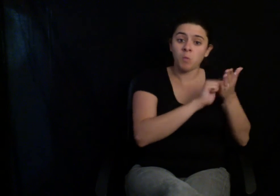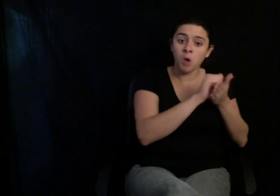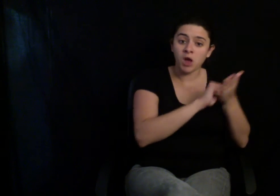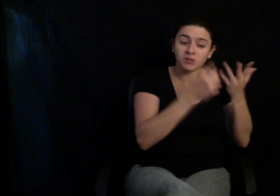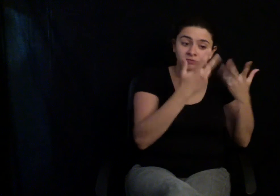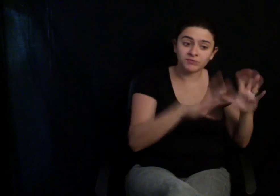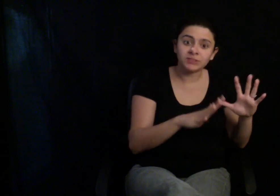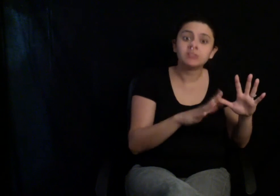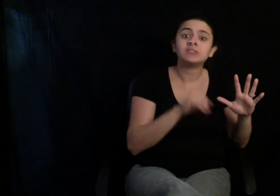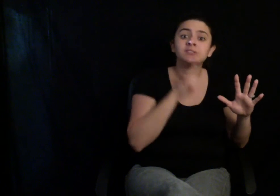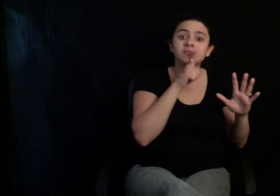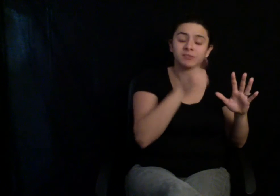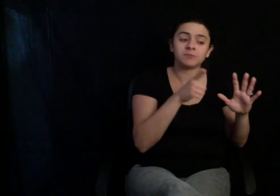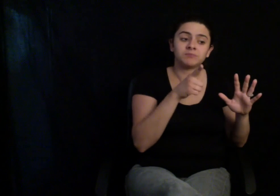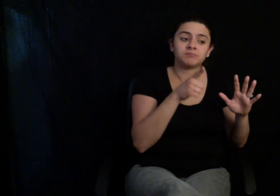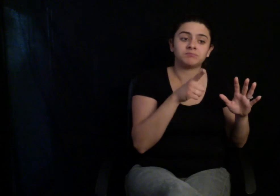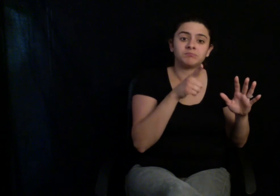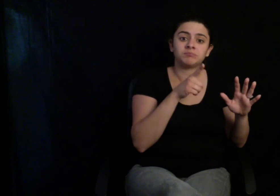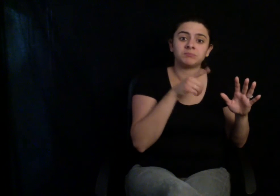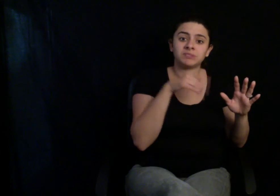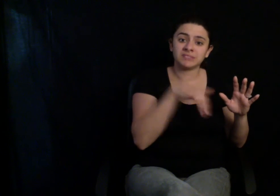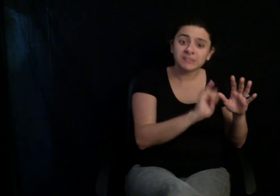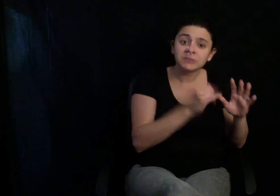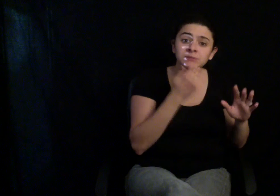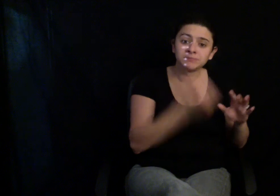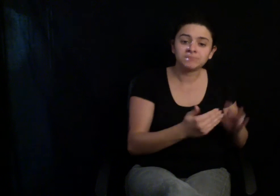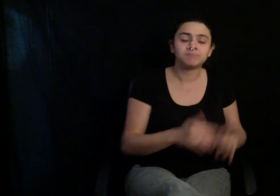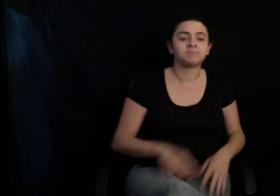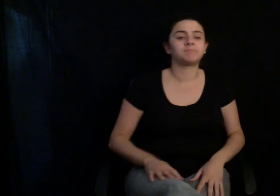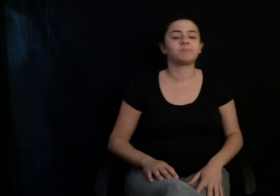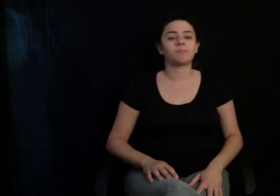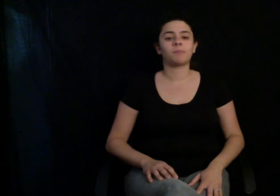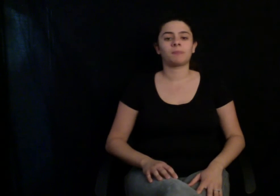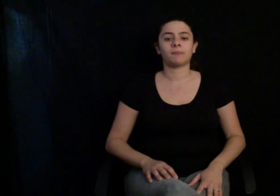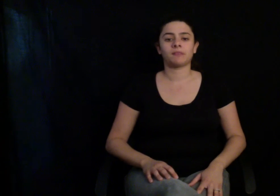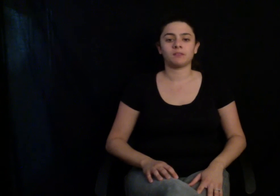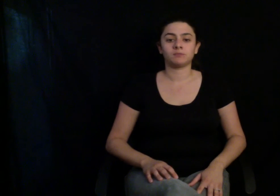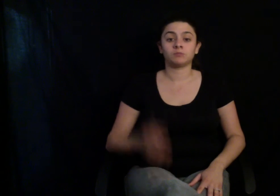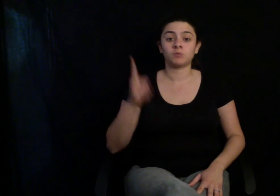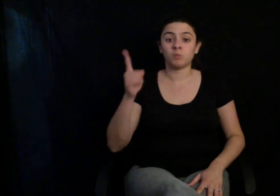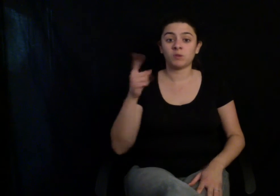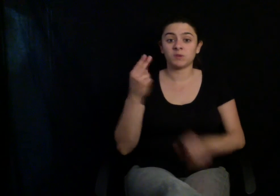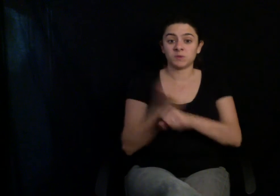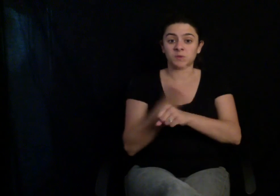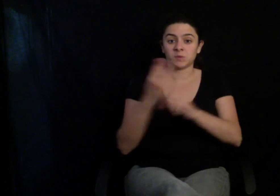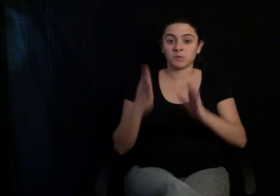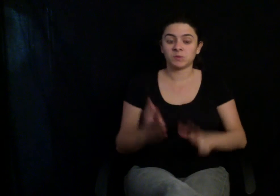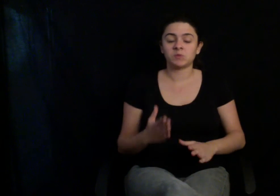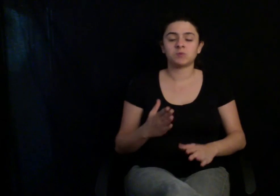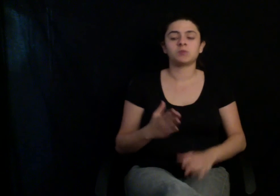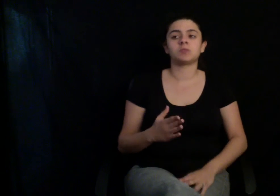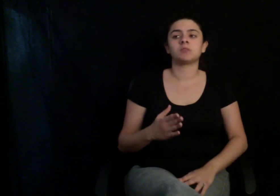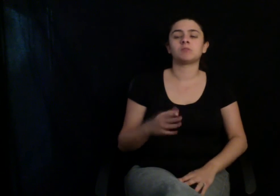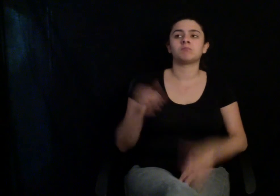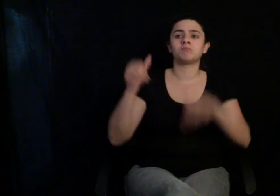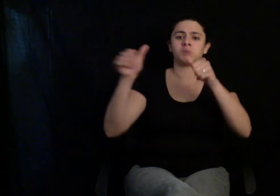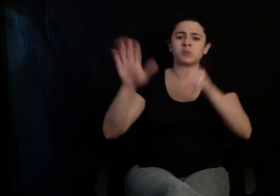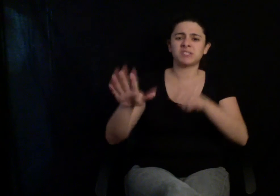like Redditors are really passionate about MeUndies too. One Redditor named El Presto Barba said this in the Jake and